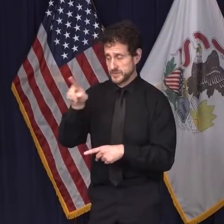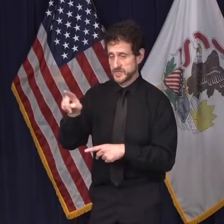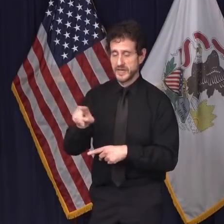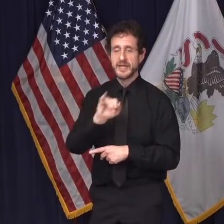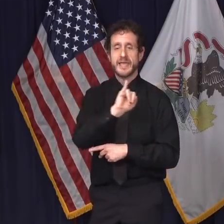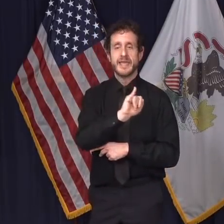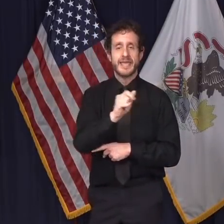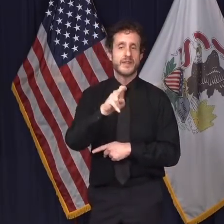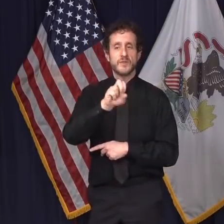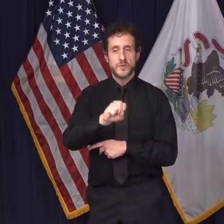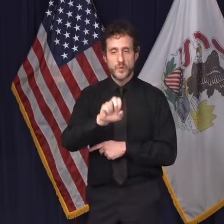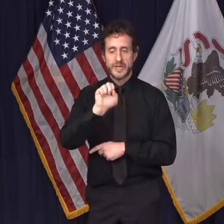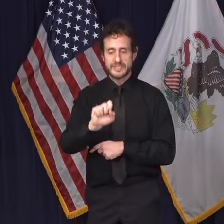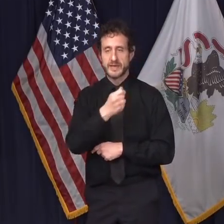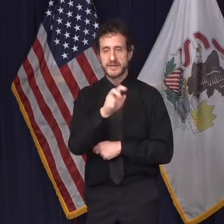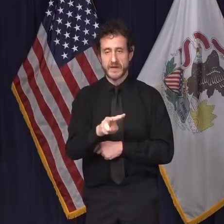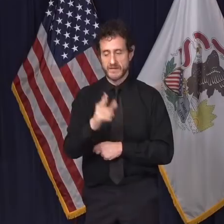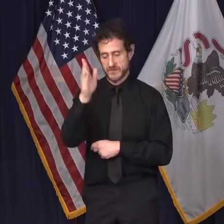at